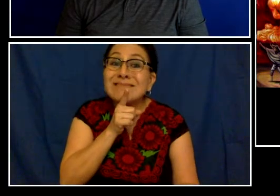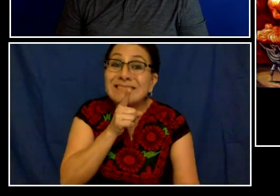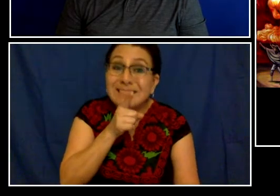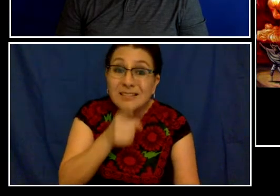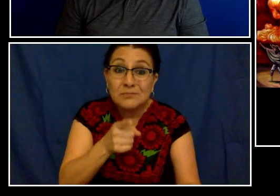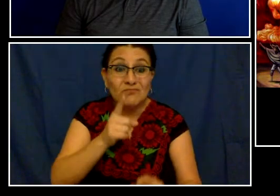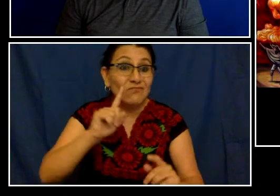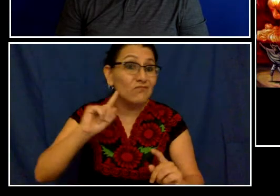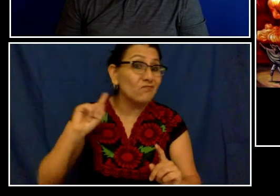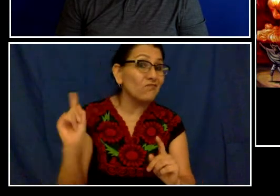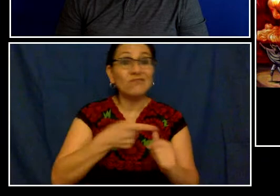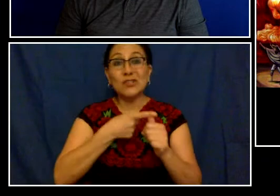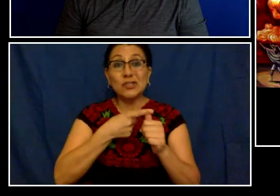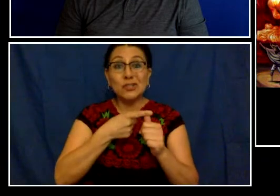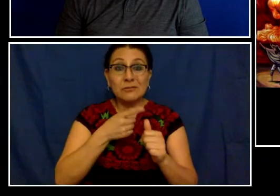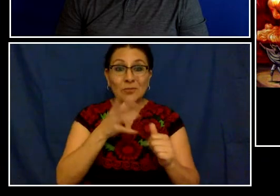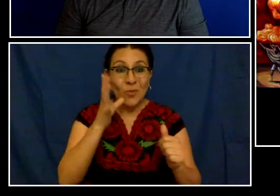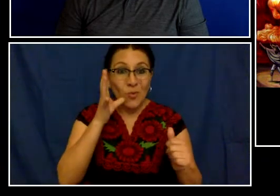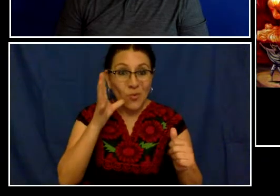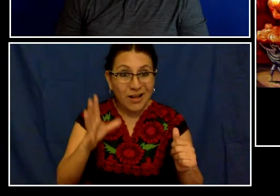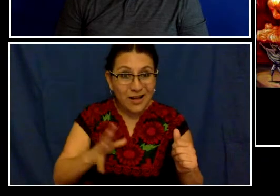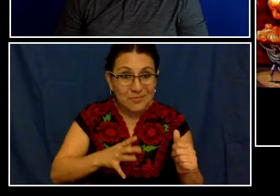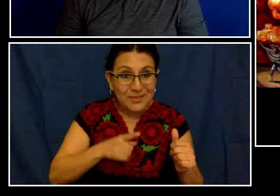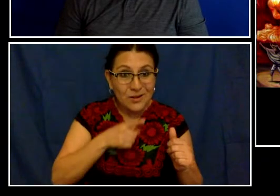story. Now,